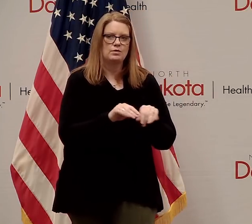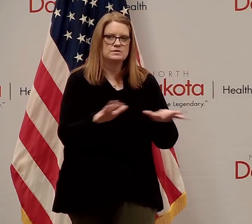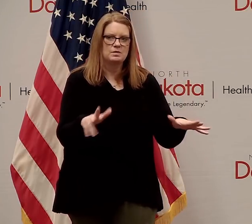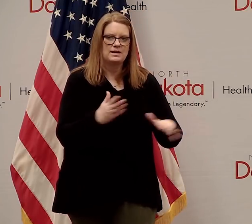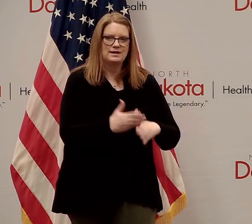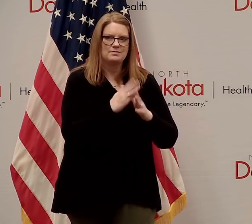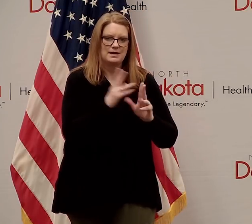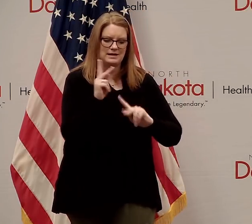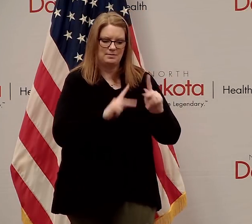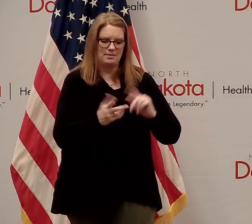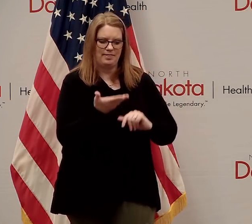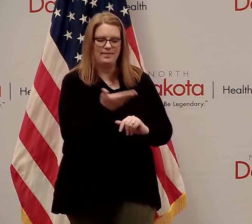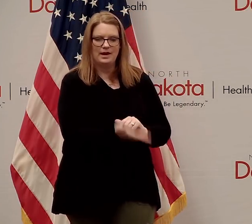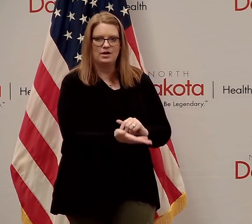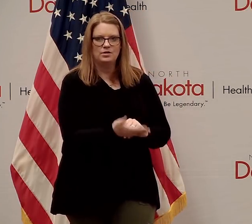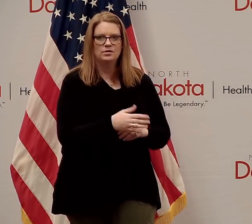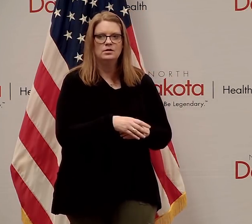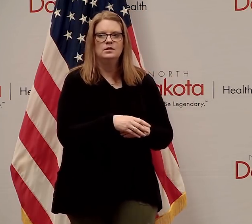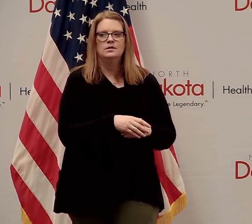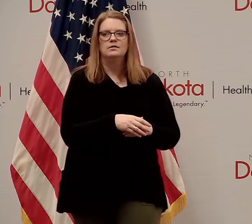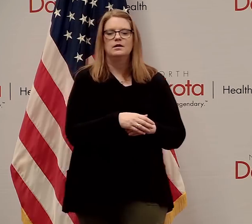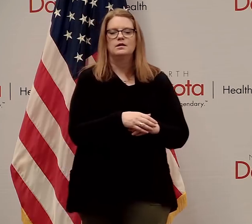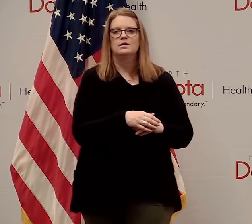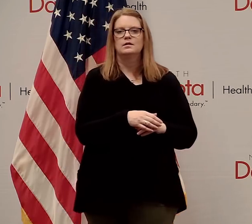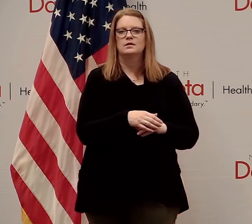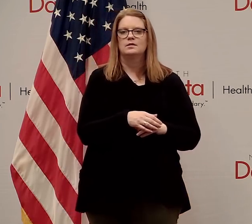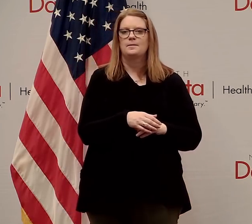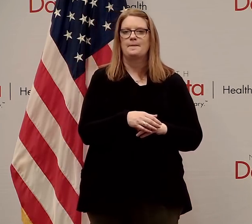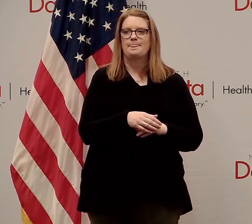the people that are there. And when people do become